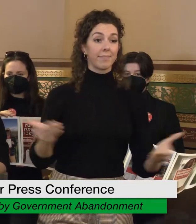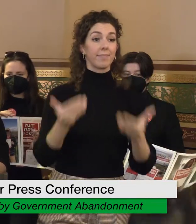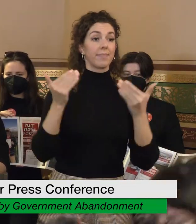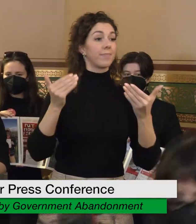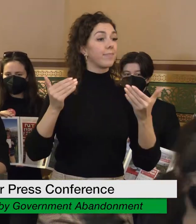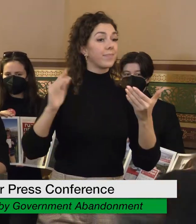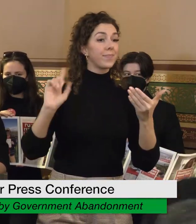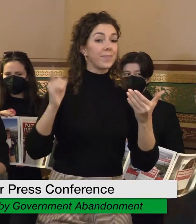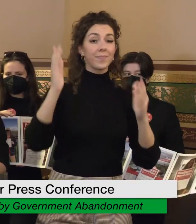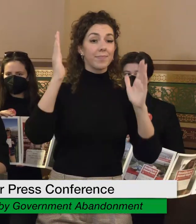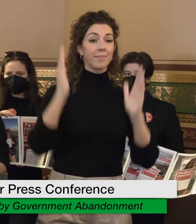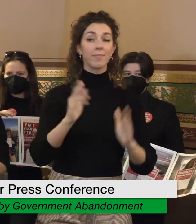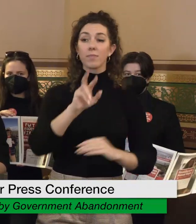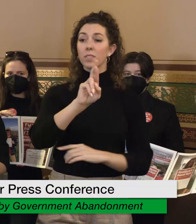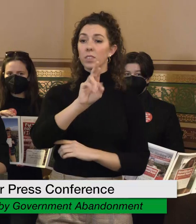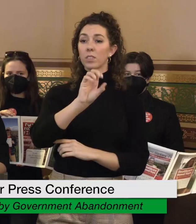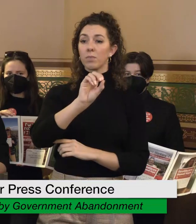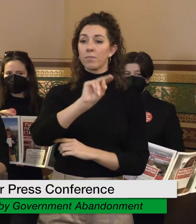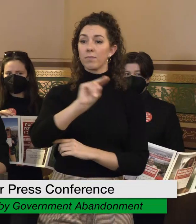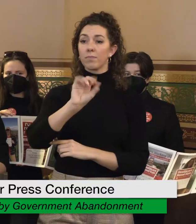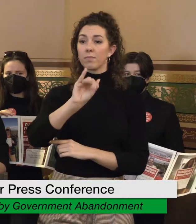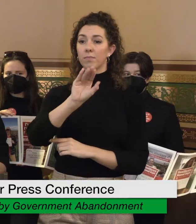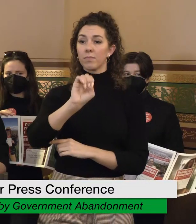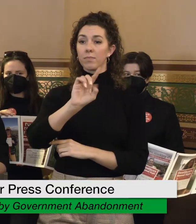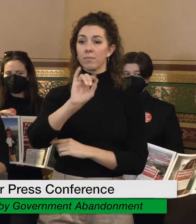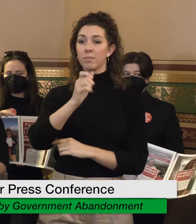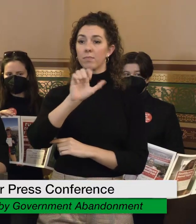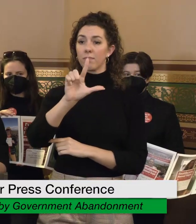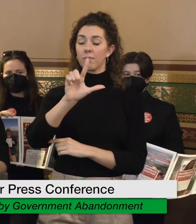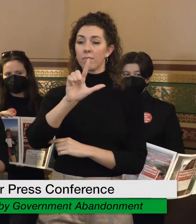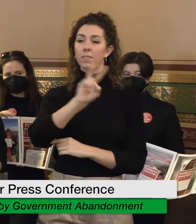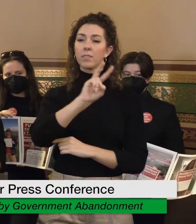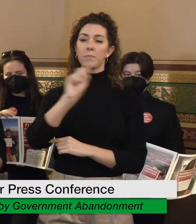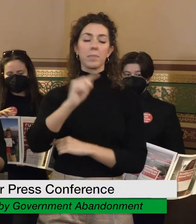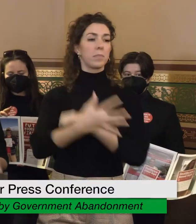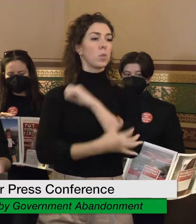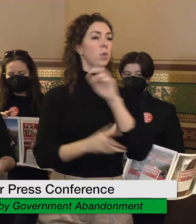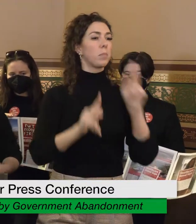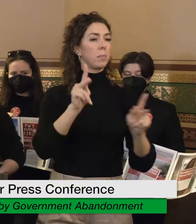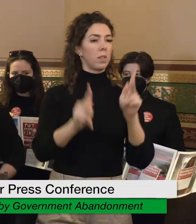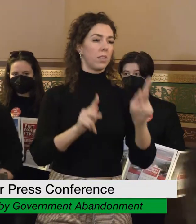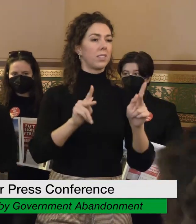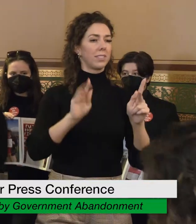first speaker, Ronnie Liddell of the Vermont Poor People's Campaign.